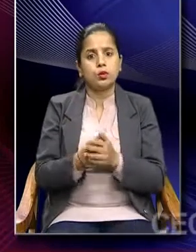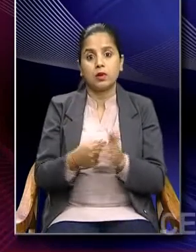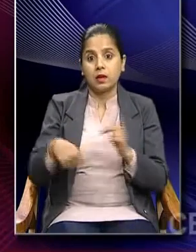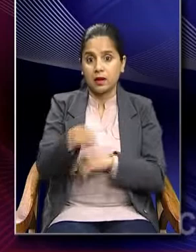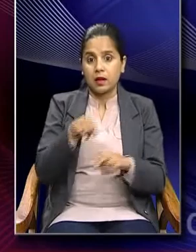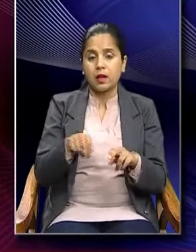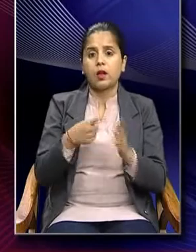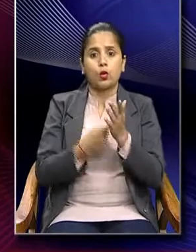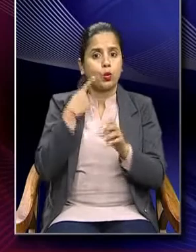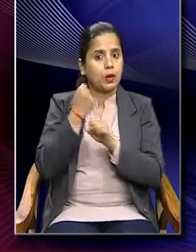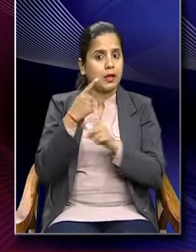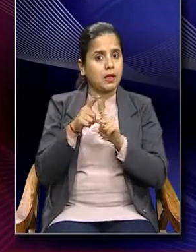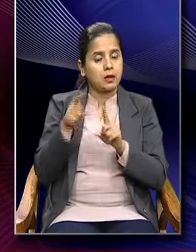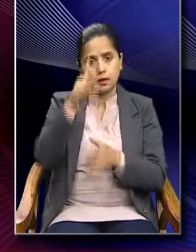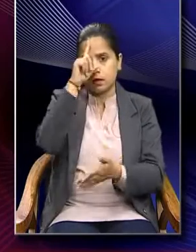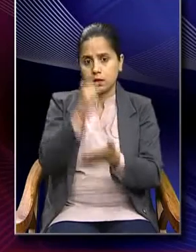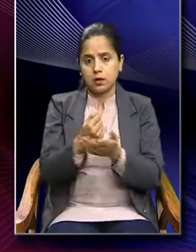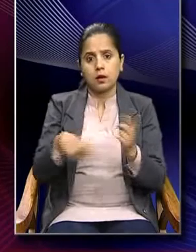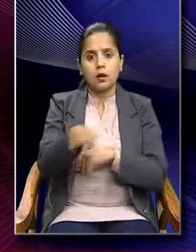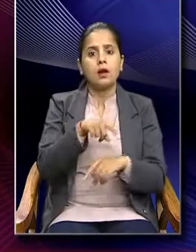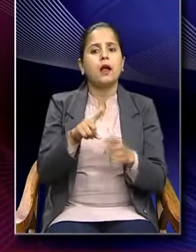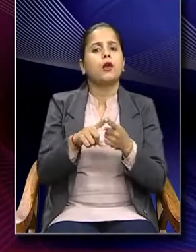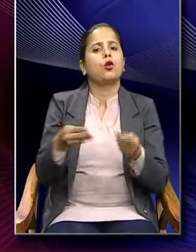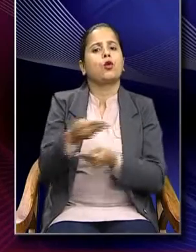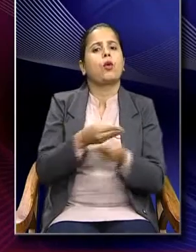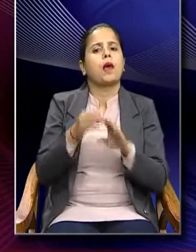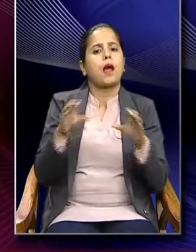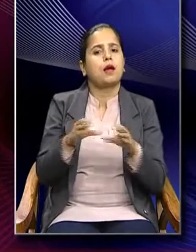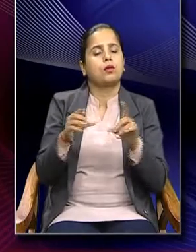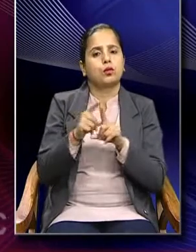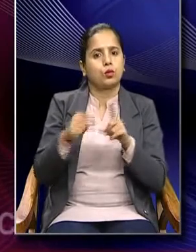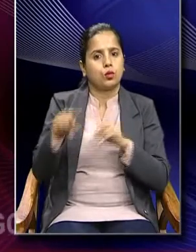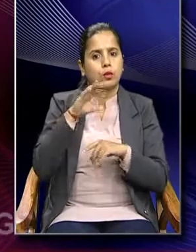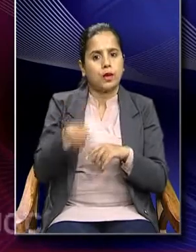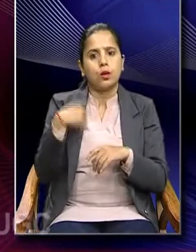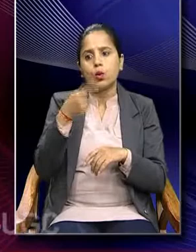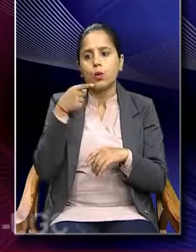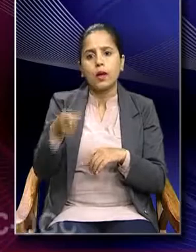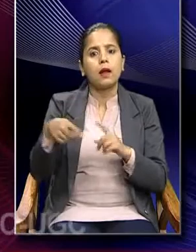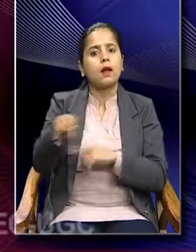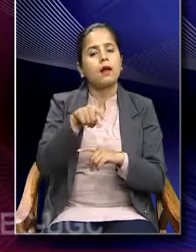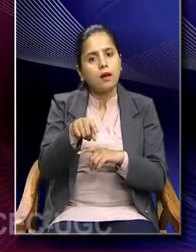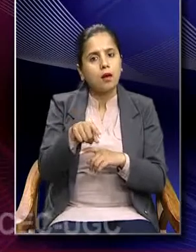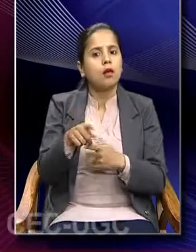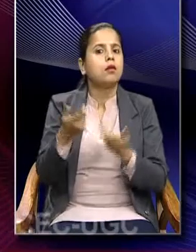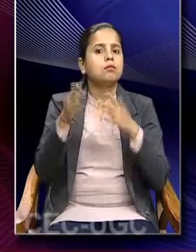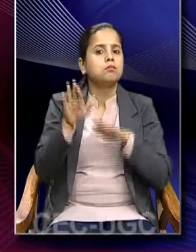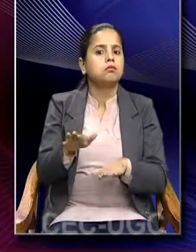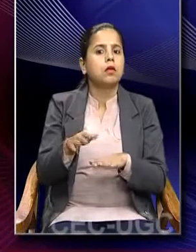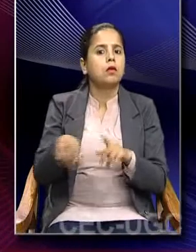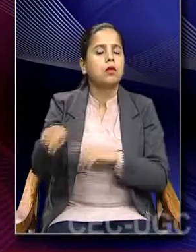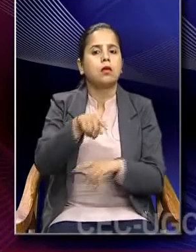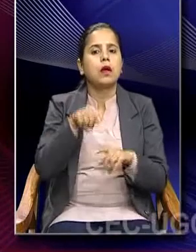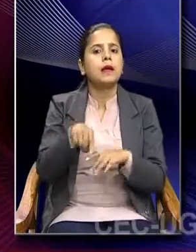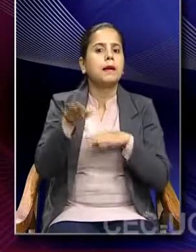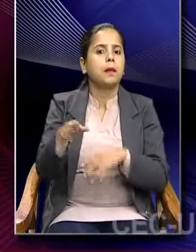labor determines the economic activities in dependent countries, right? So what all are